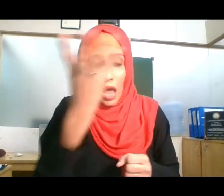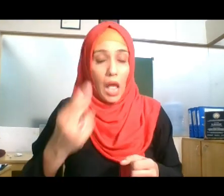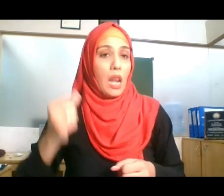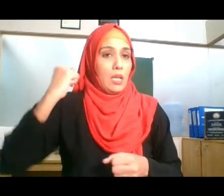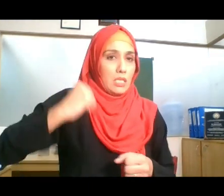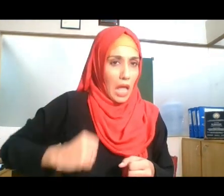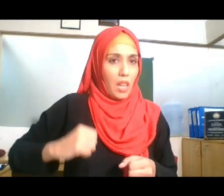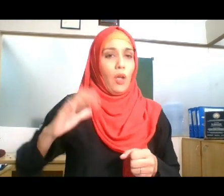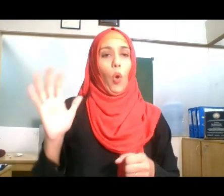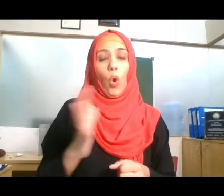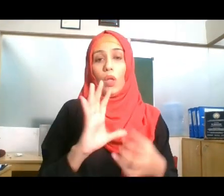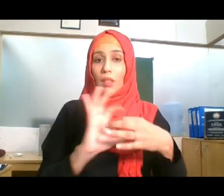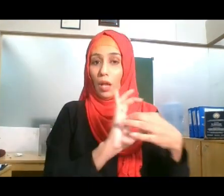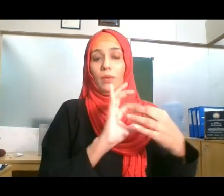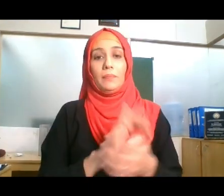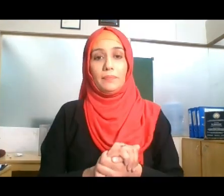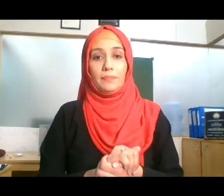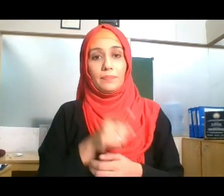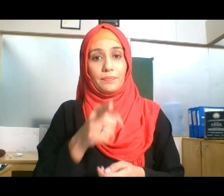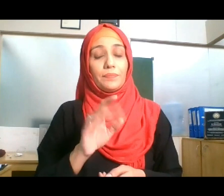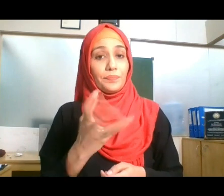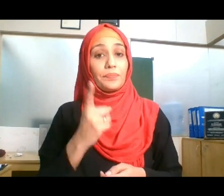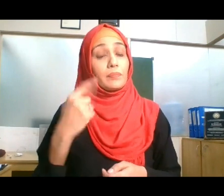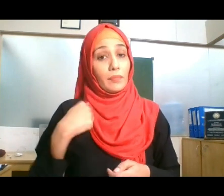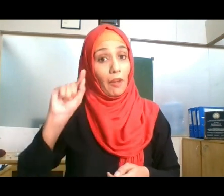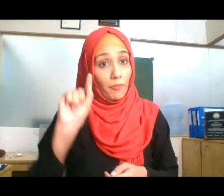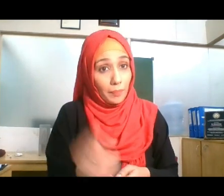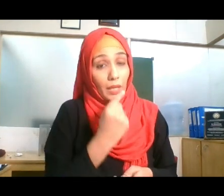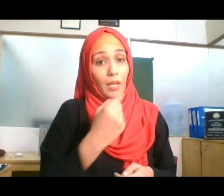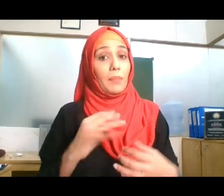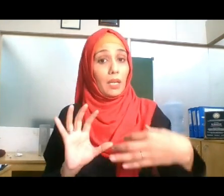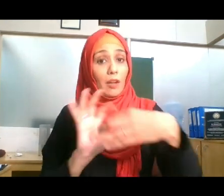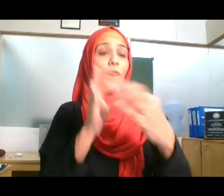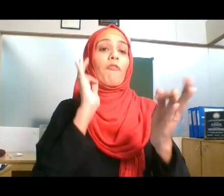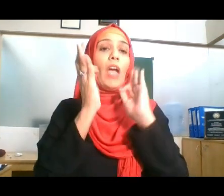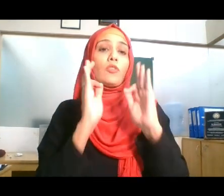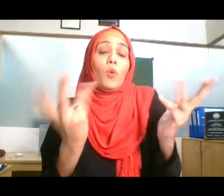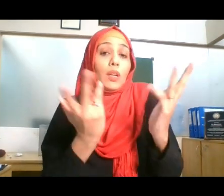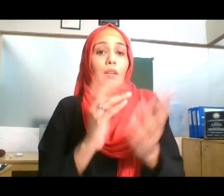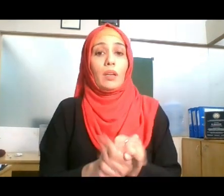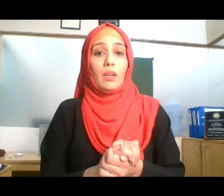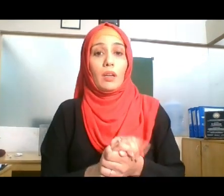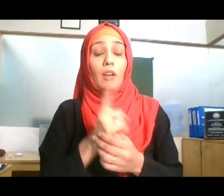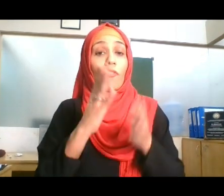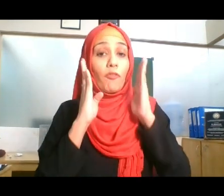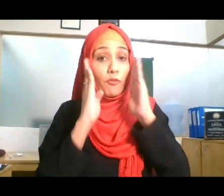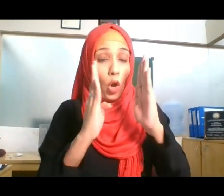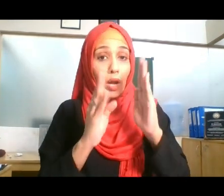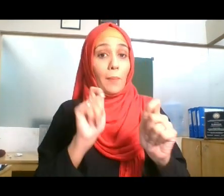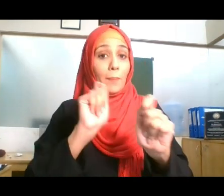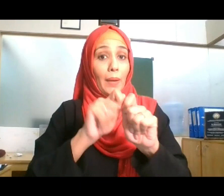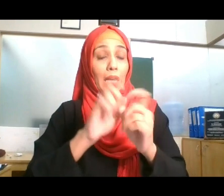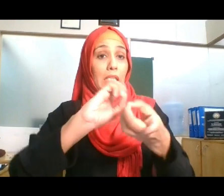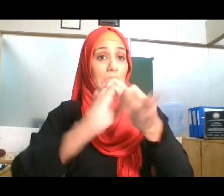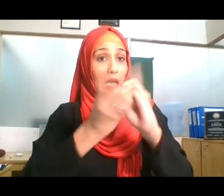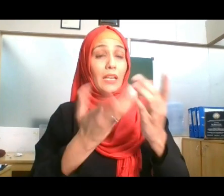COVID. And this has laid the foundation now for our collaboration with Facebook, who are focusing on building those digital